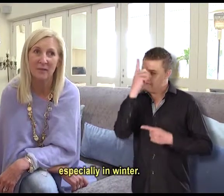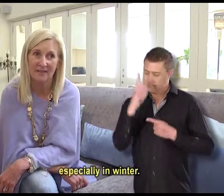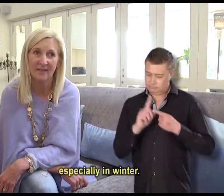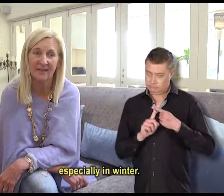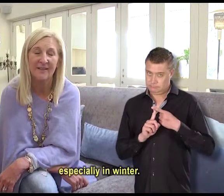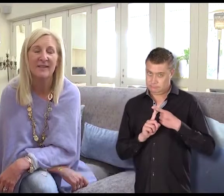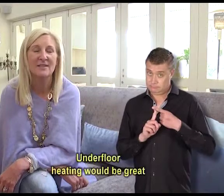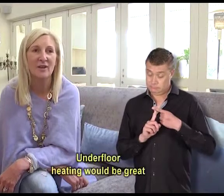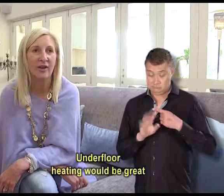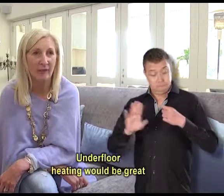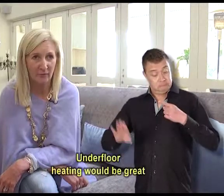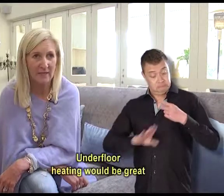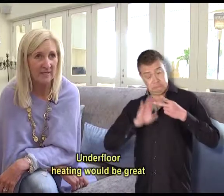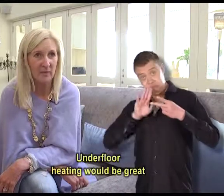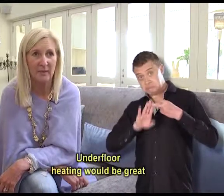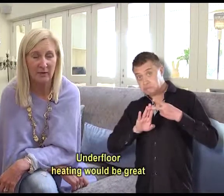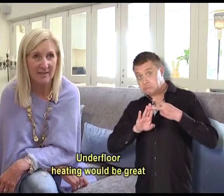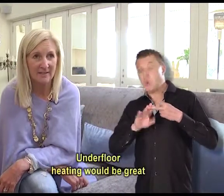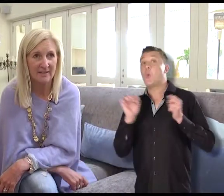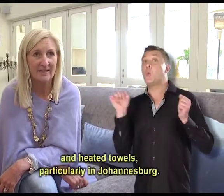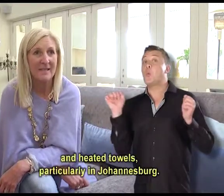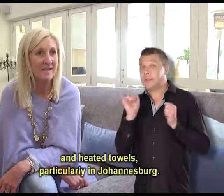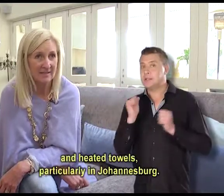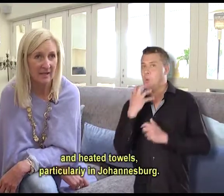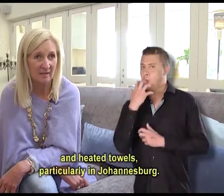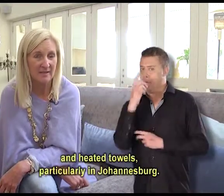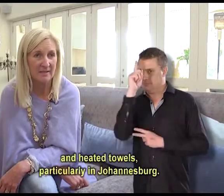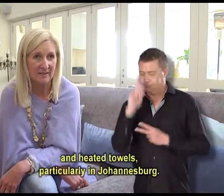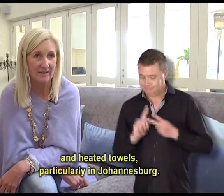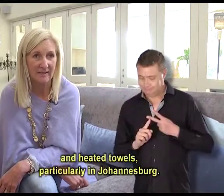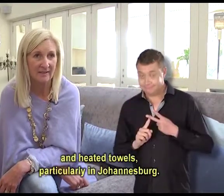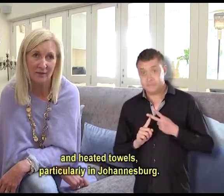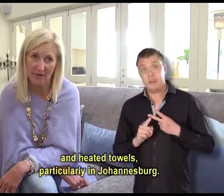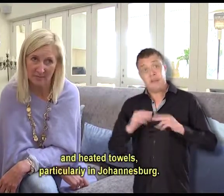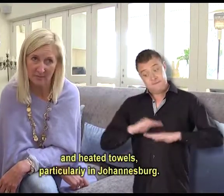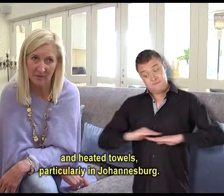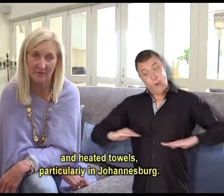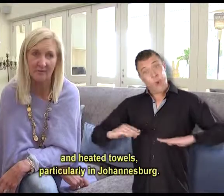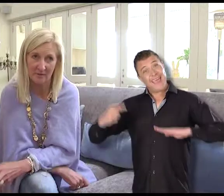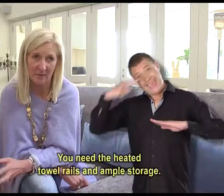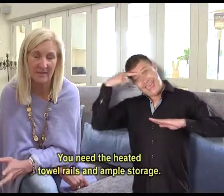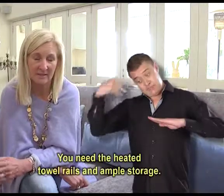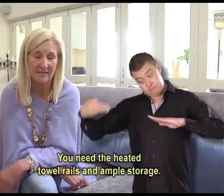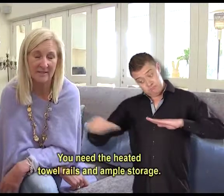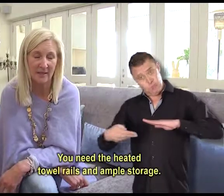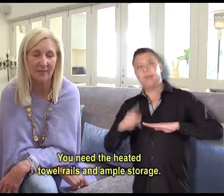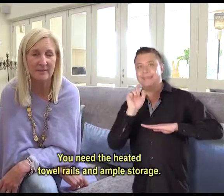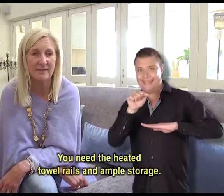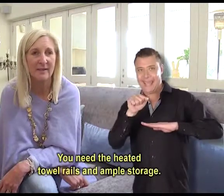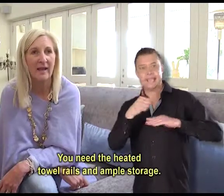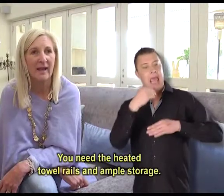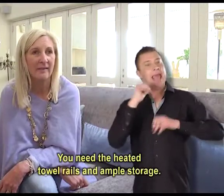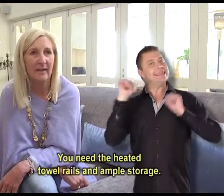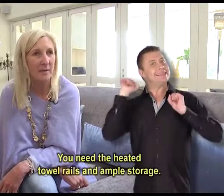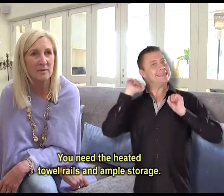especially in winter. So underfloor heating would be great. Heated towels, particularly in Johannesburg, so we need the heated towel